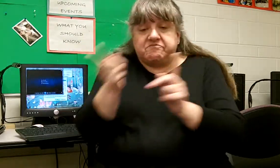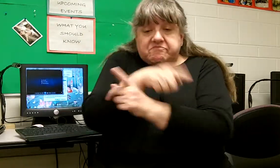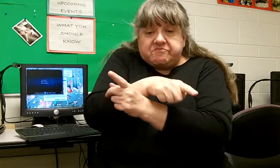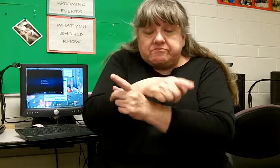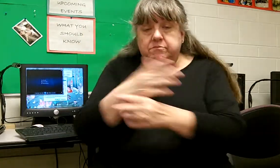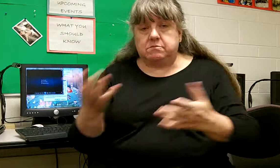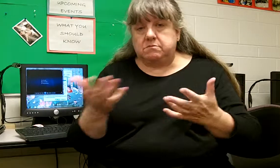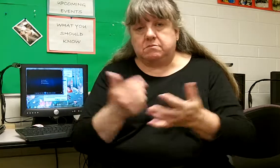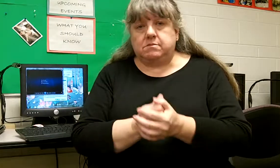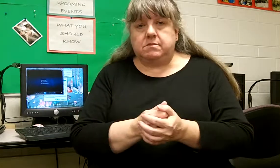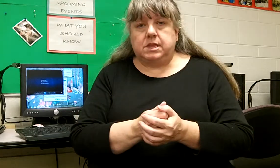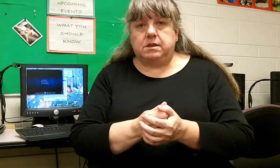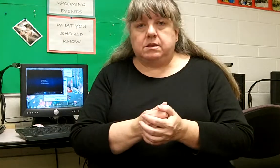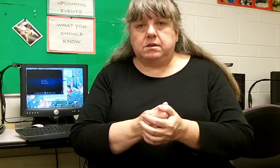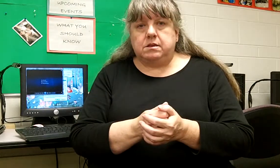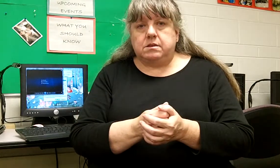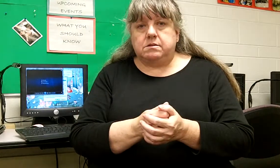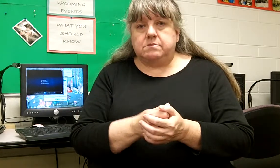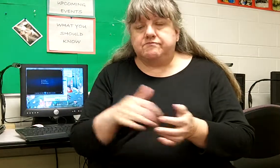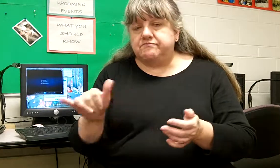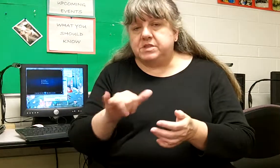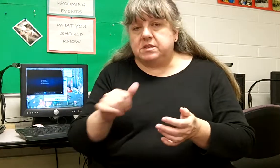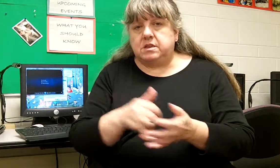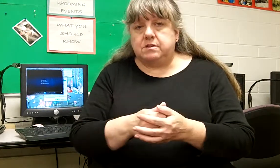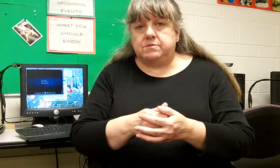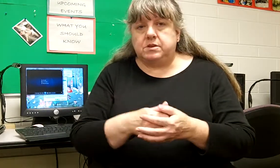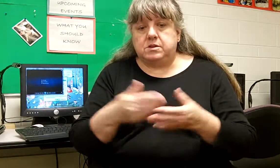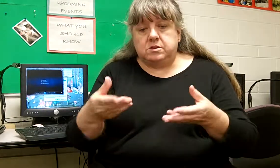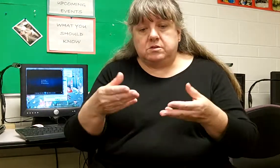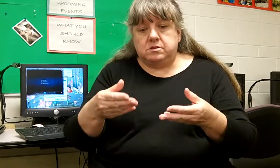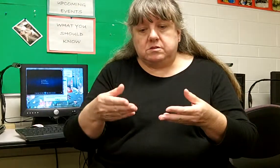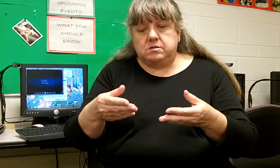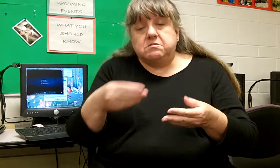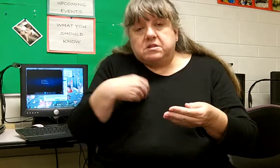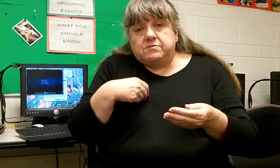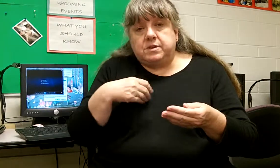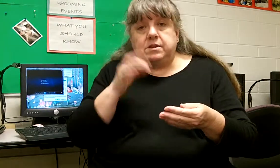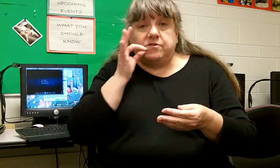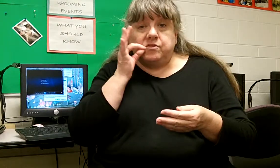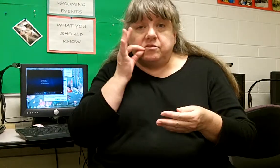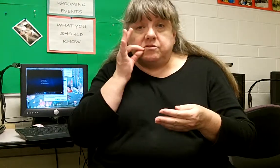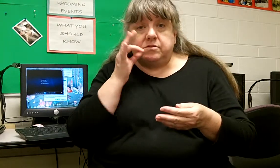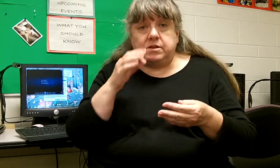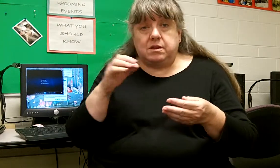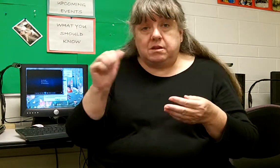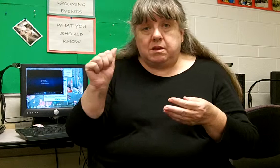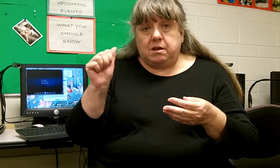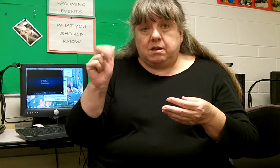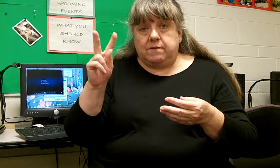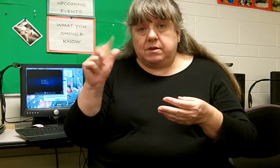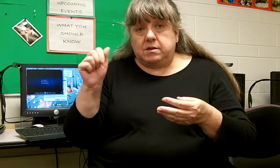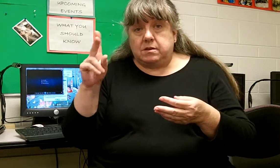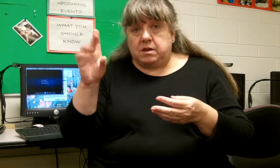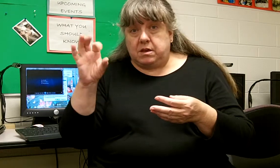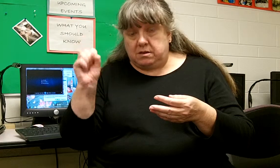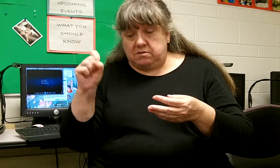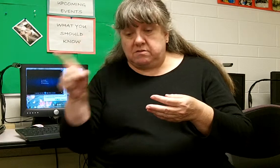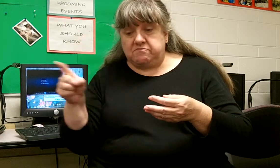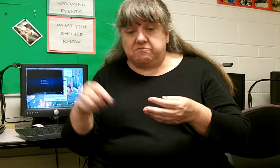6, I'm going to have 11. If I have 6 avocados and you gave me 5, I'm going to have 11 either way. Let's do a couple. Since this number line is so nice, I